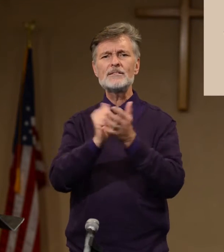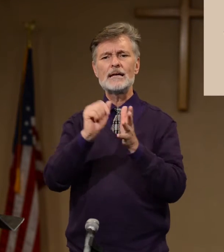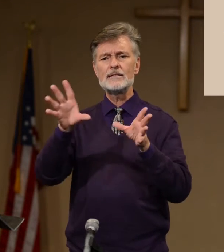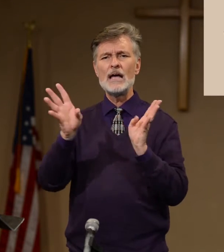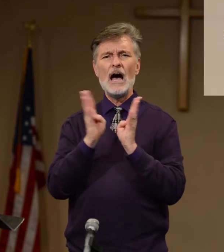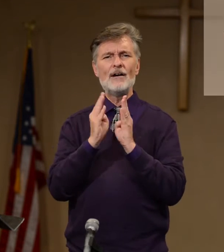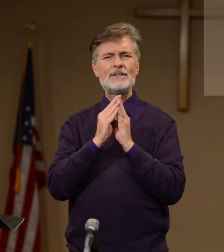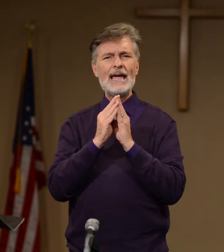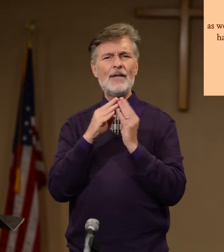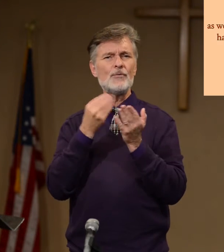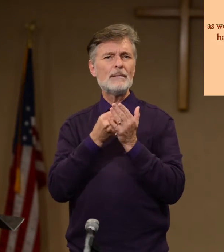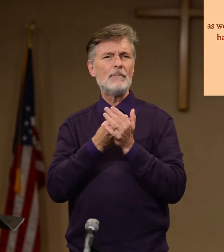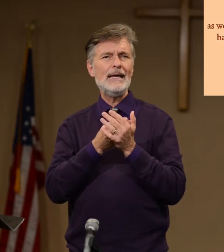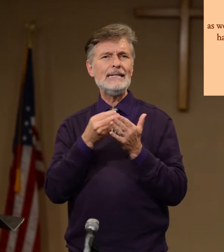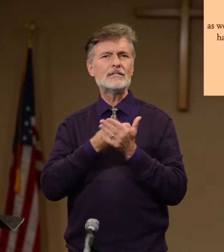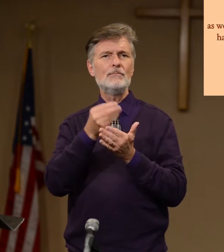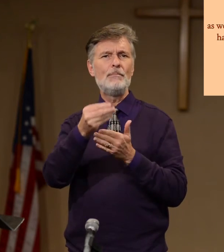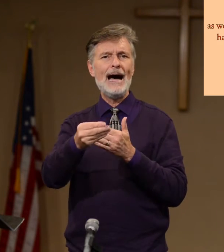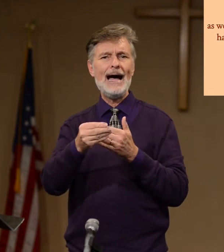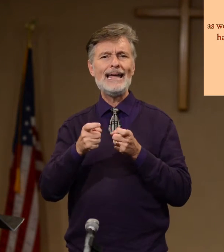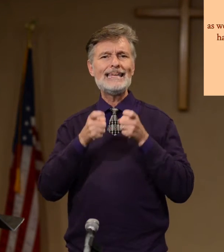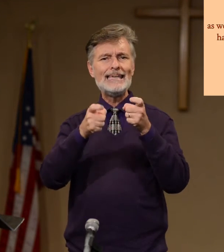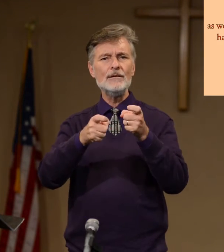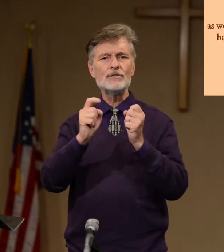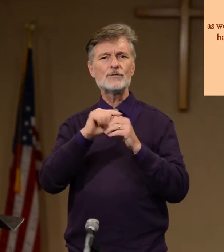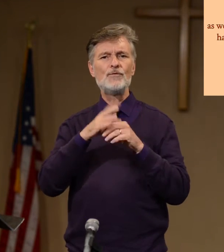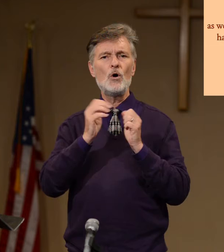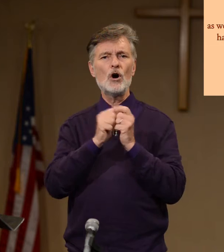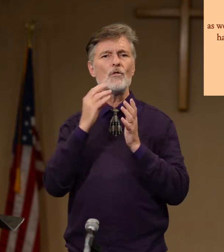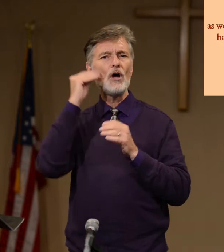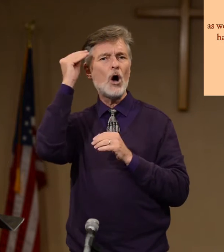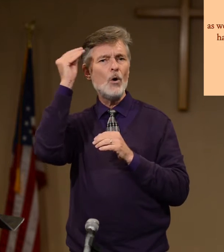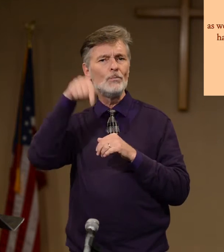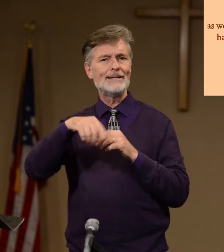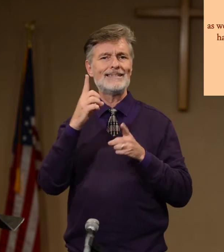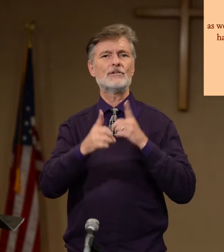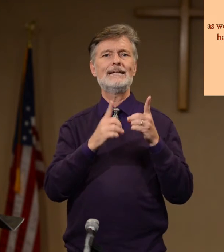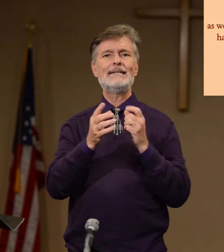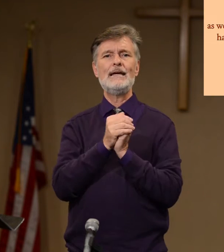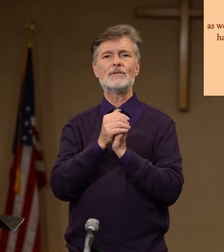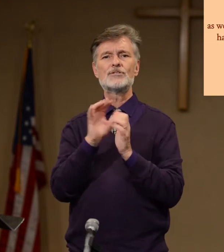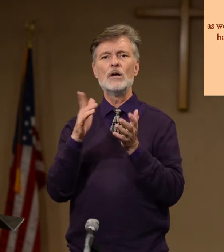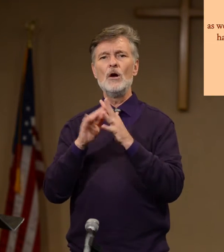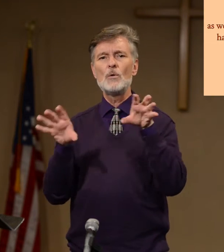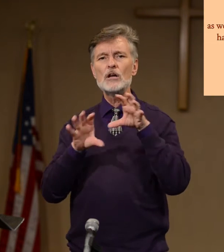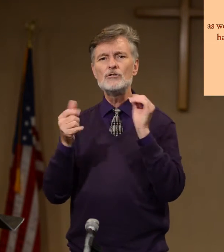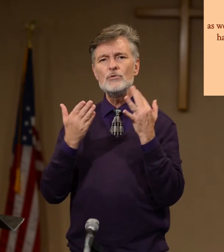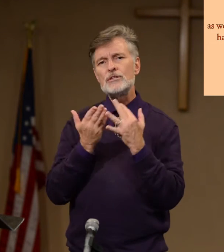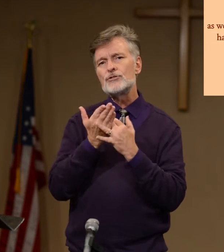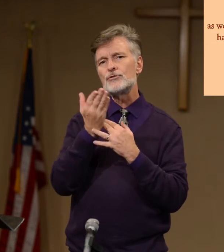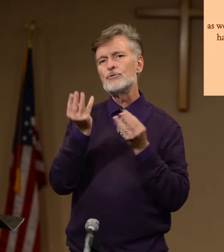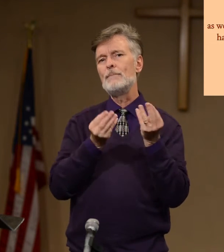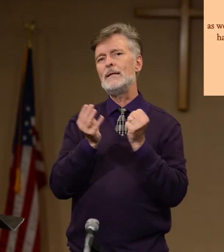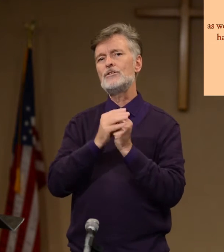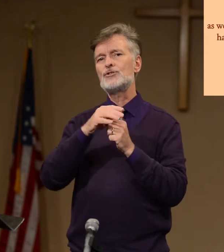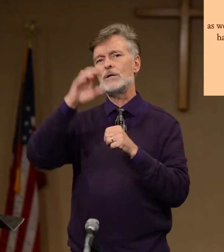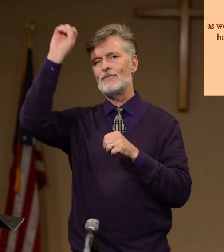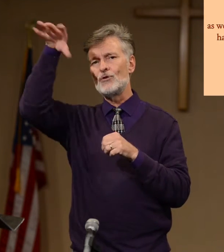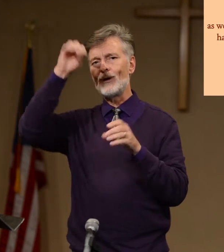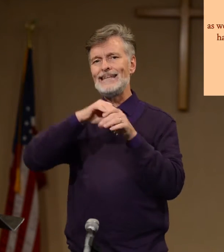process of gathering money to buy gifts for the homeless here in Davis. We're going to do this through the Ministry of Grace